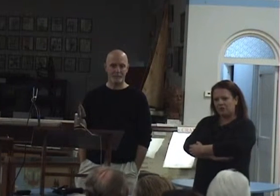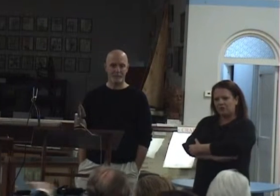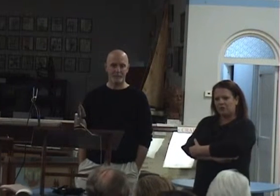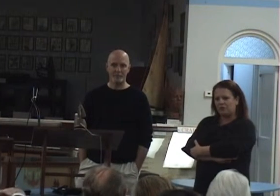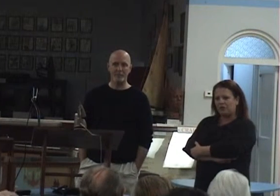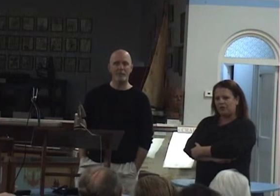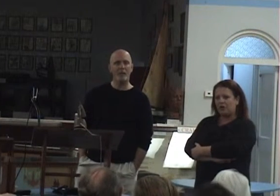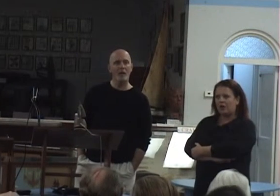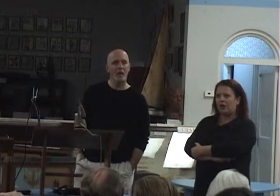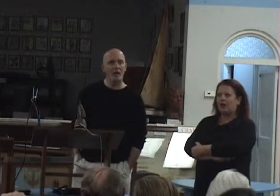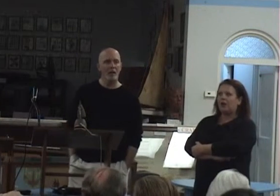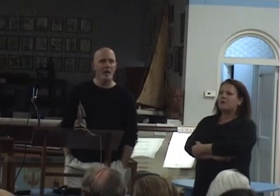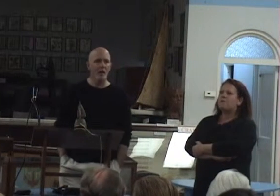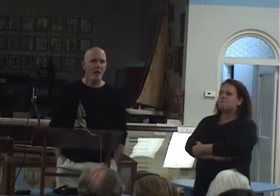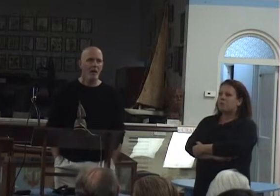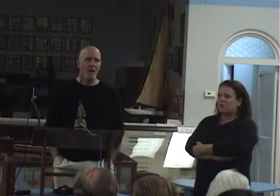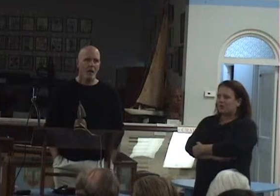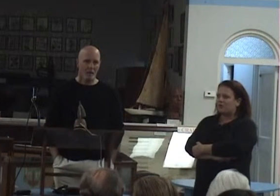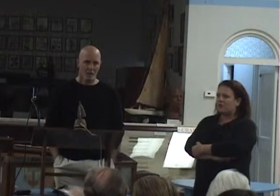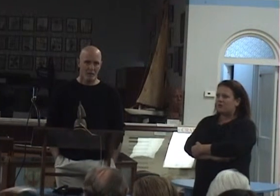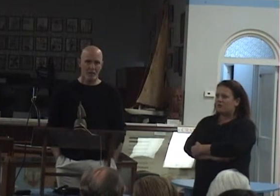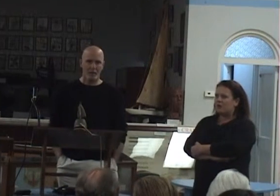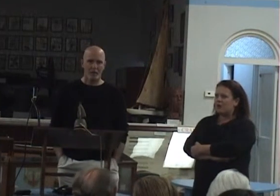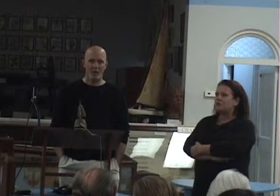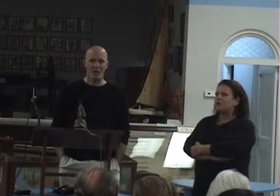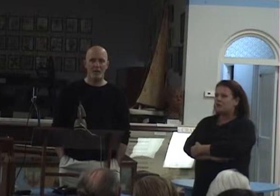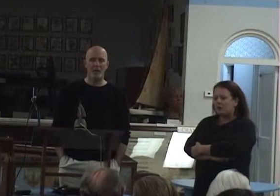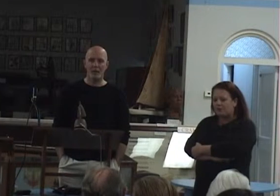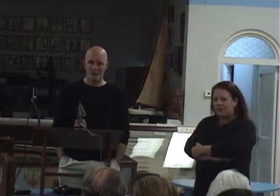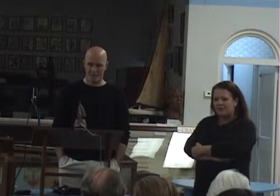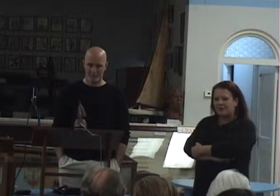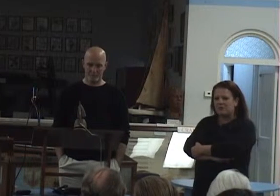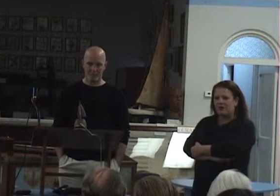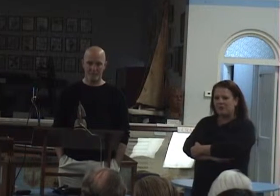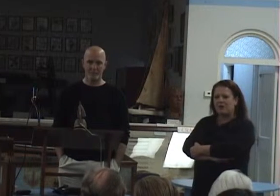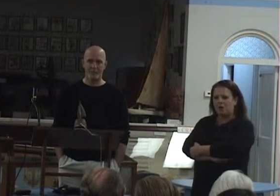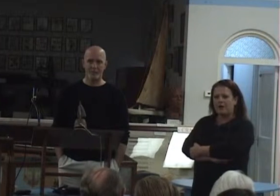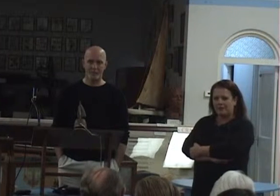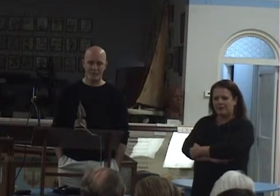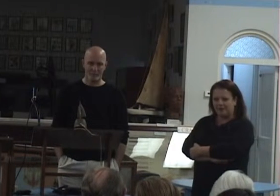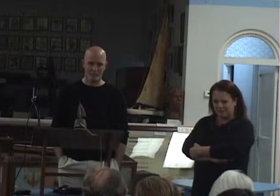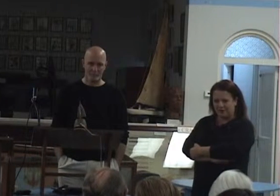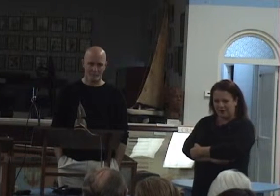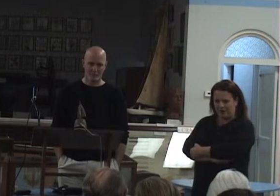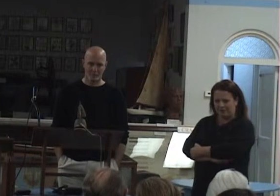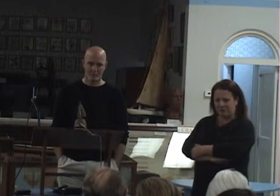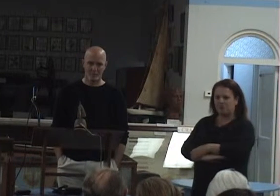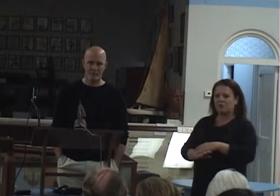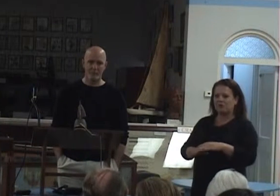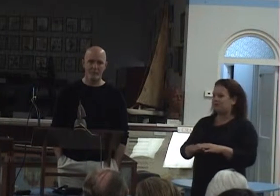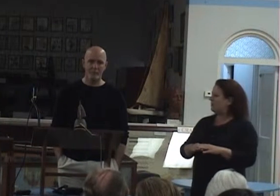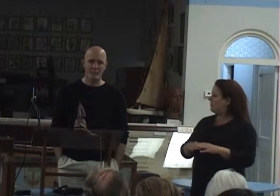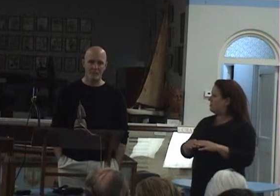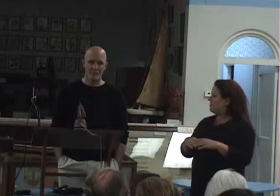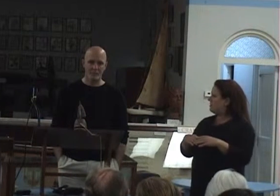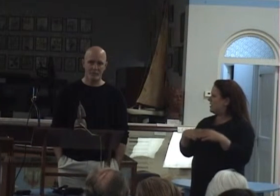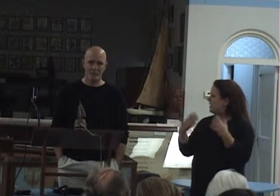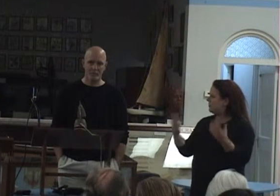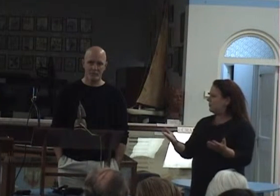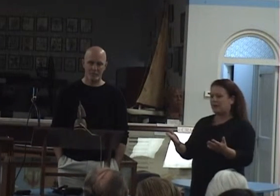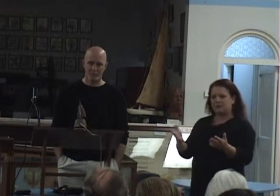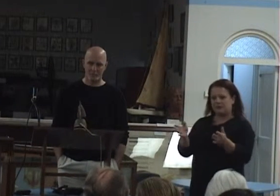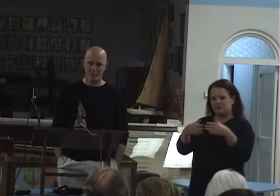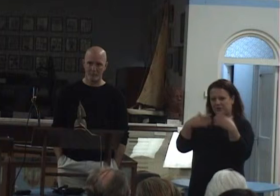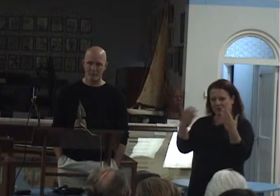same time? What's the time? They all start around the same time. They all end at different times. So